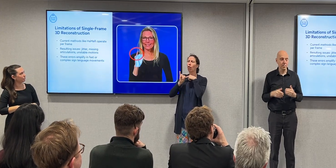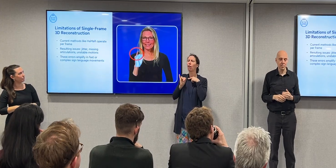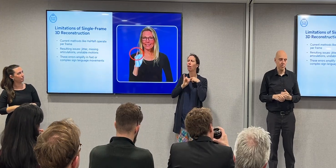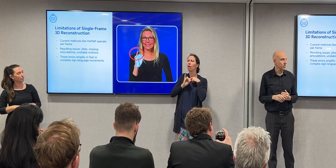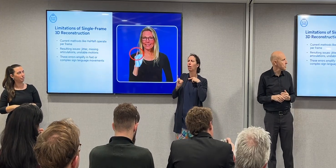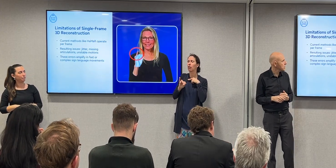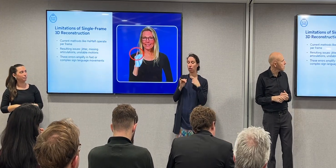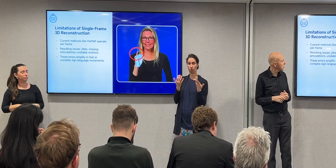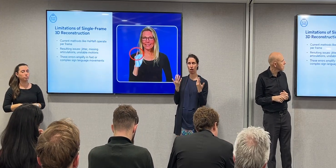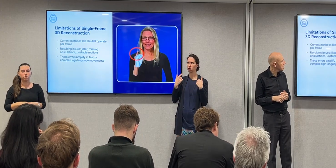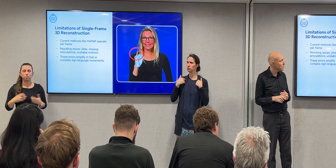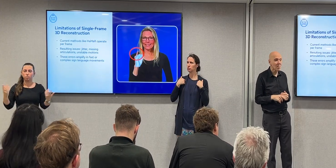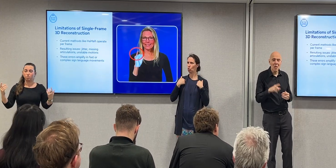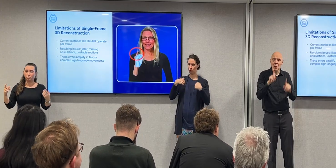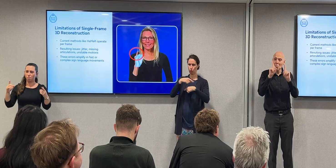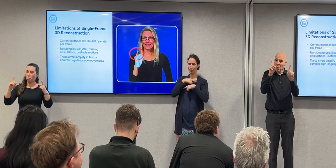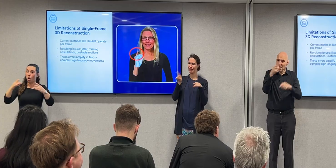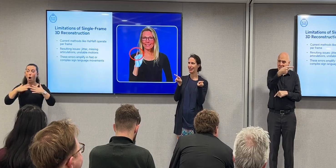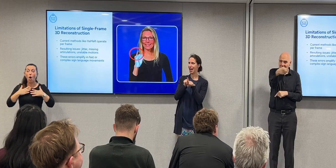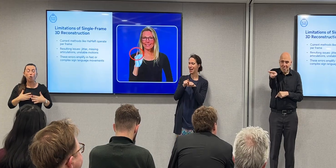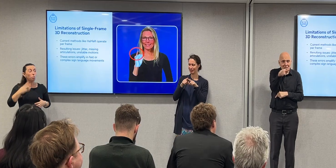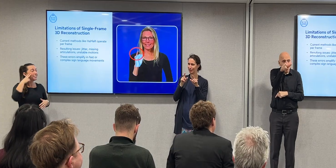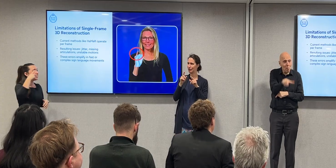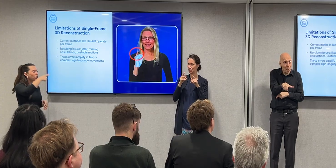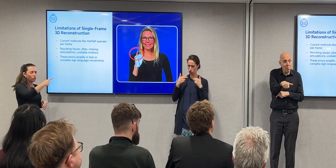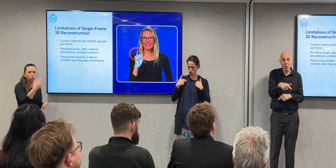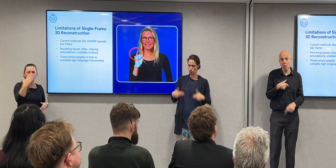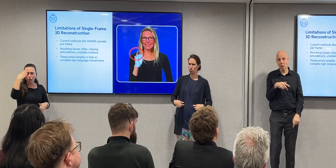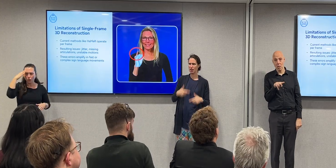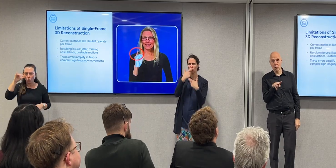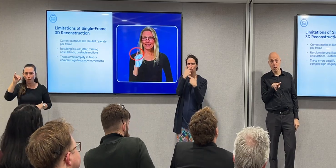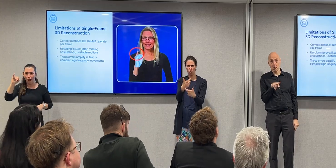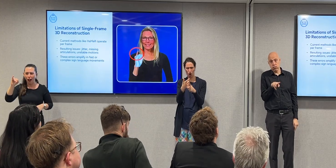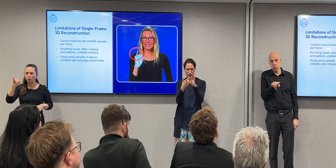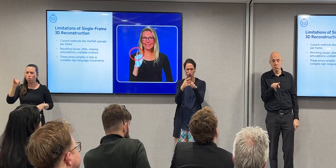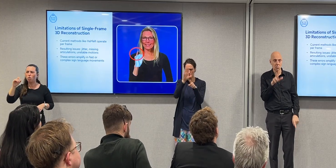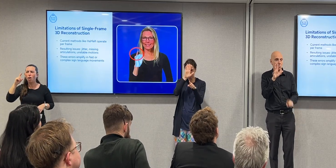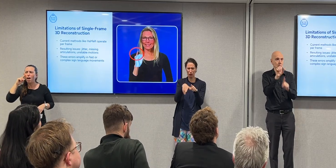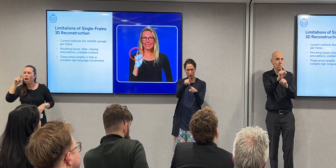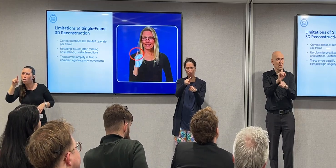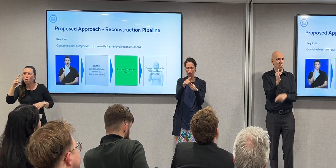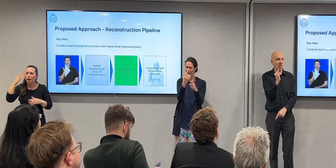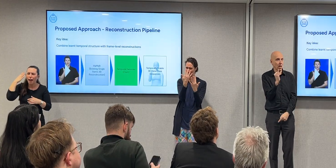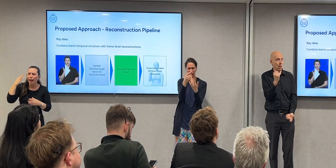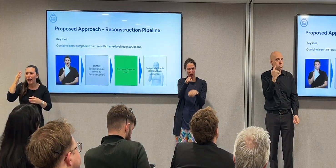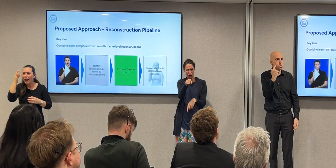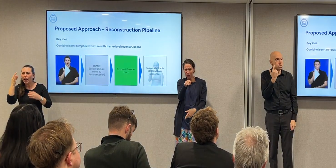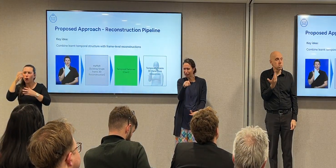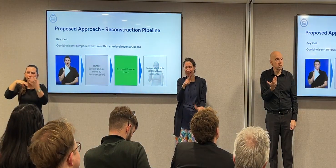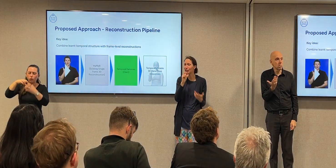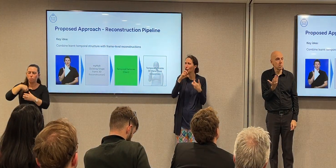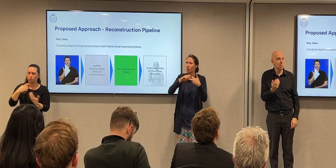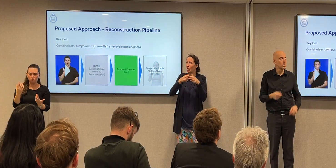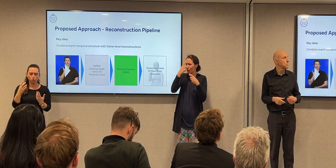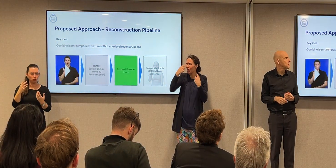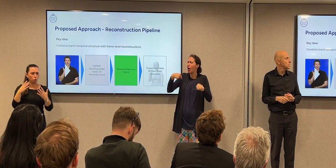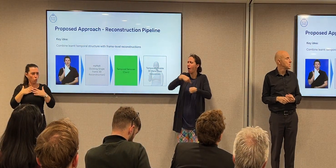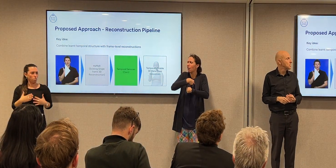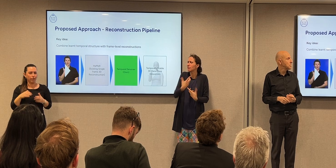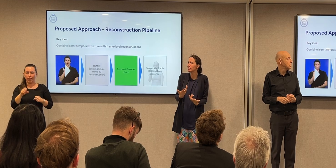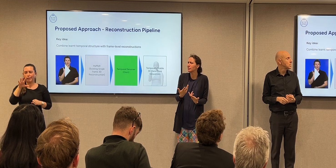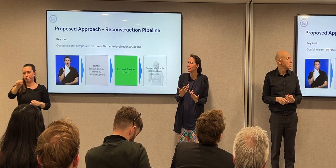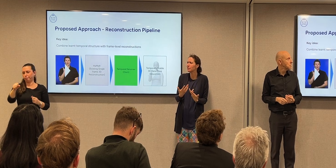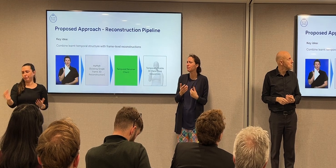But we as humans, we know that it's a finger if we watch the sequence. It's not a problem for us. So the